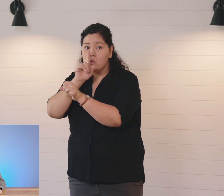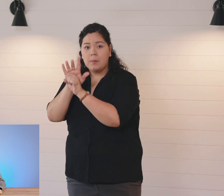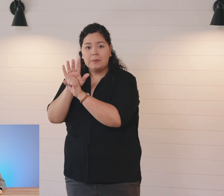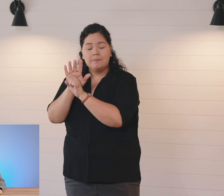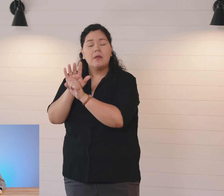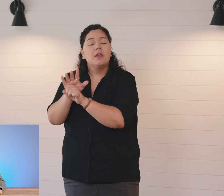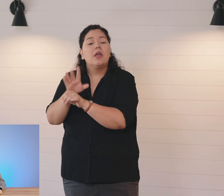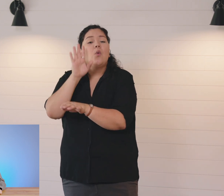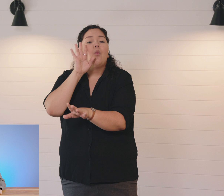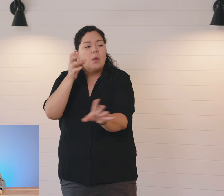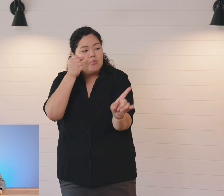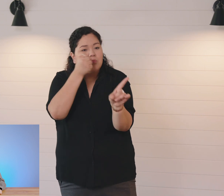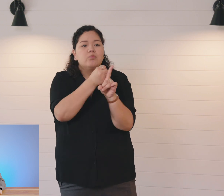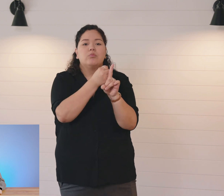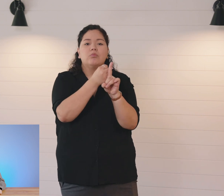turn will come.